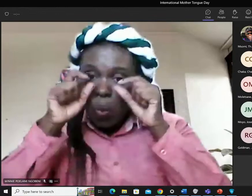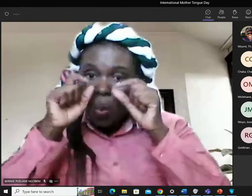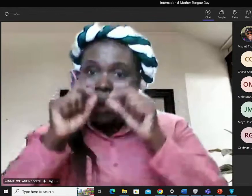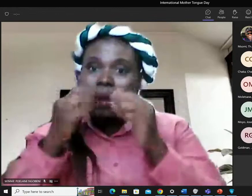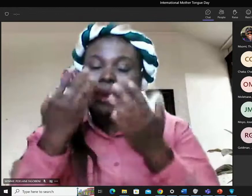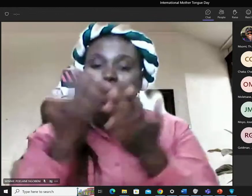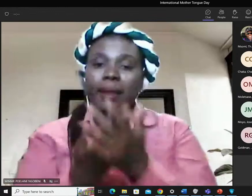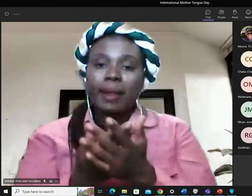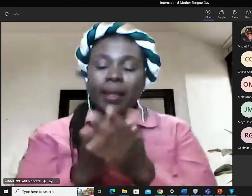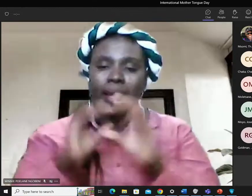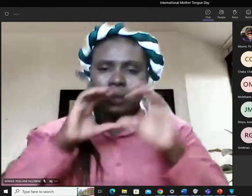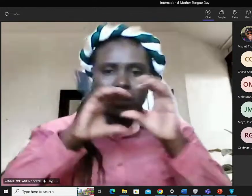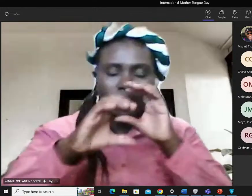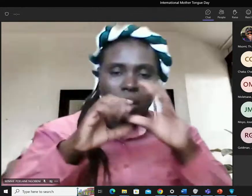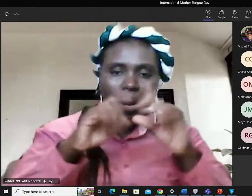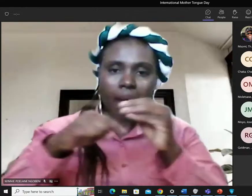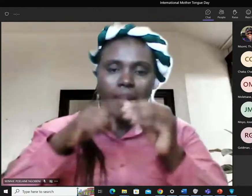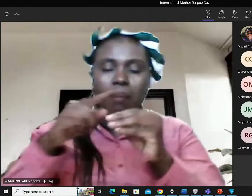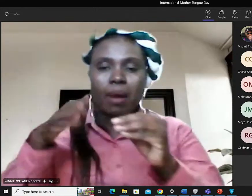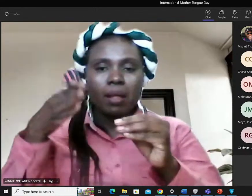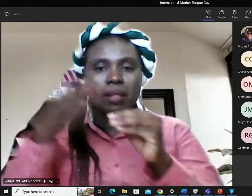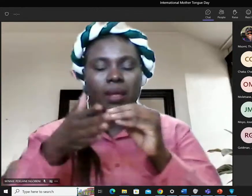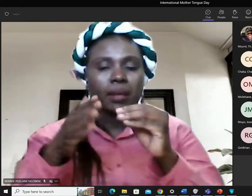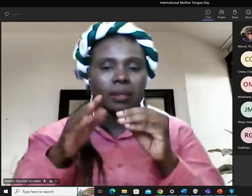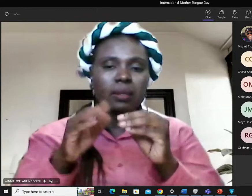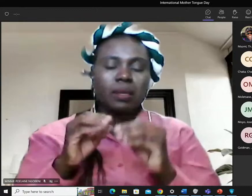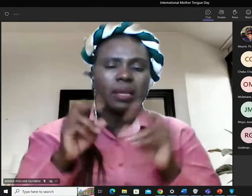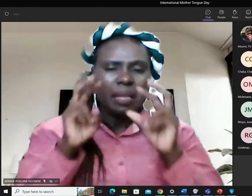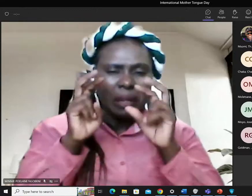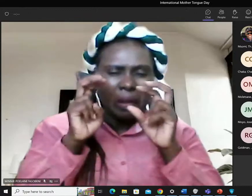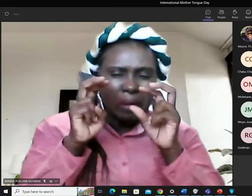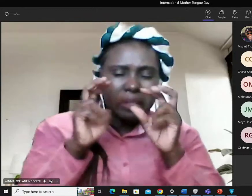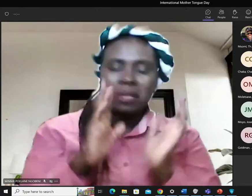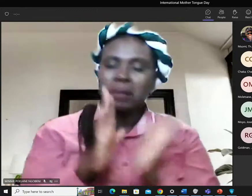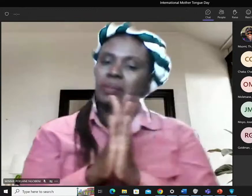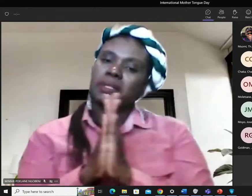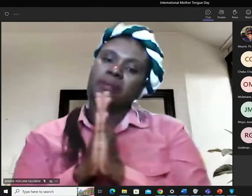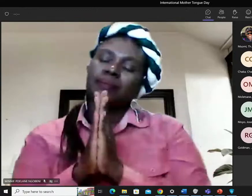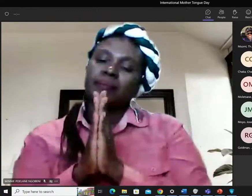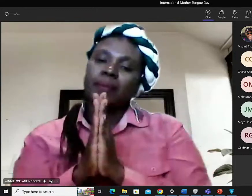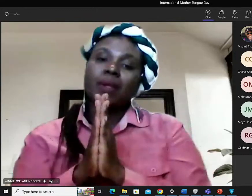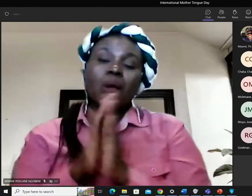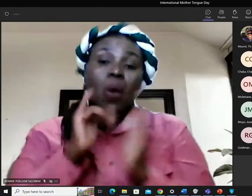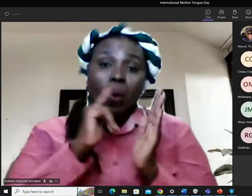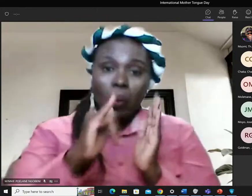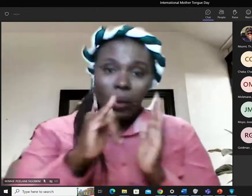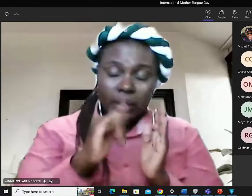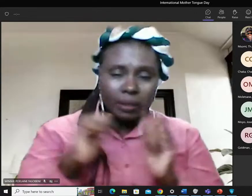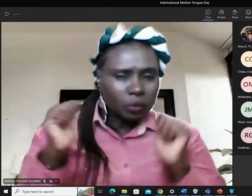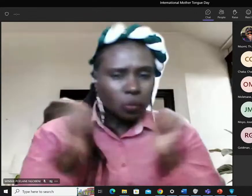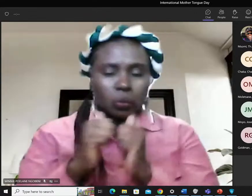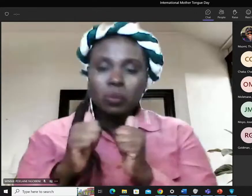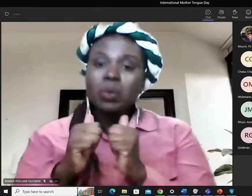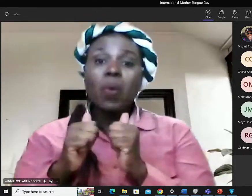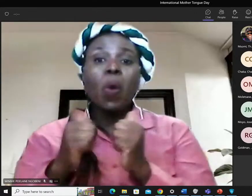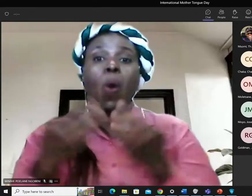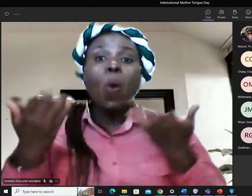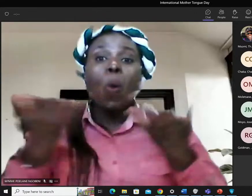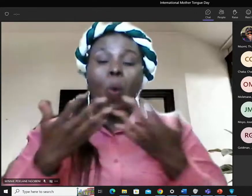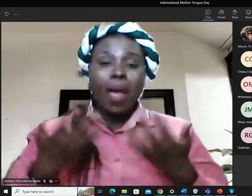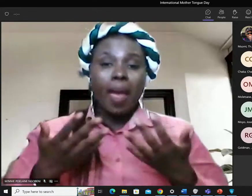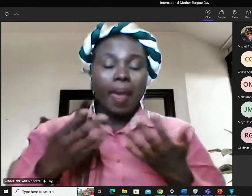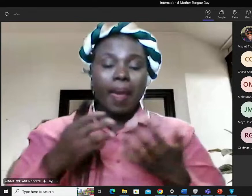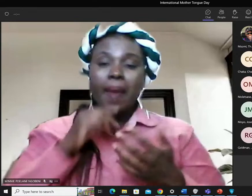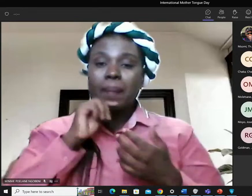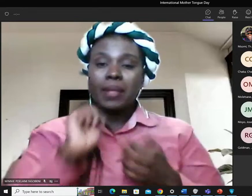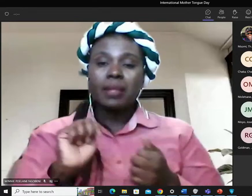each other about, you know, the concept, and then, which is actually good because that is where meaning is made, and then they